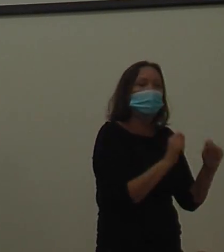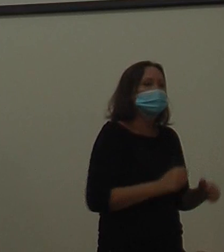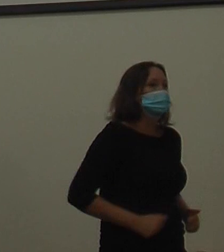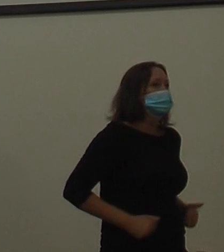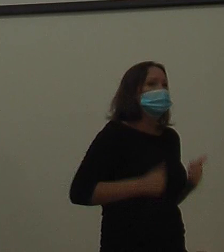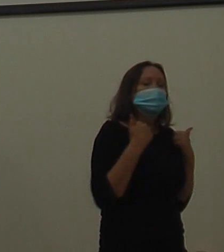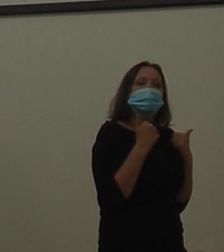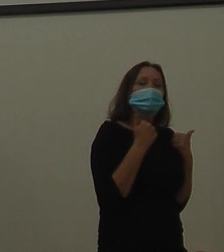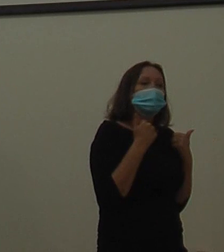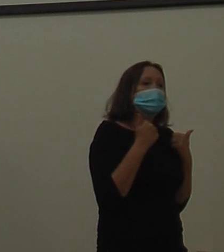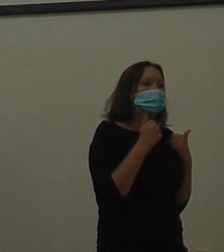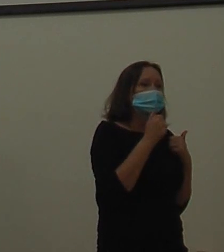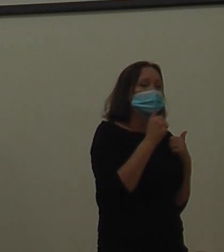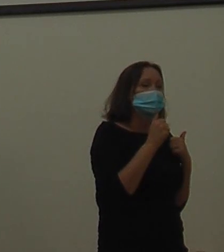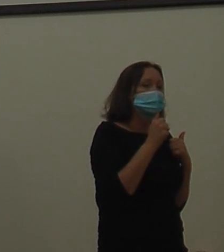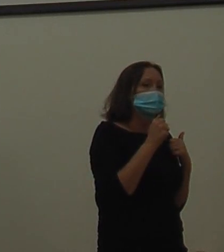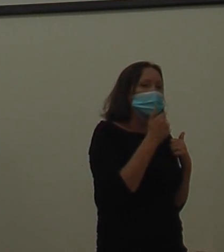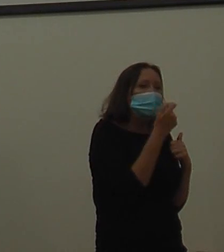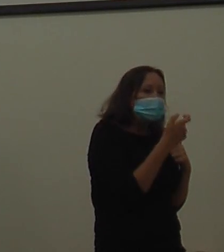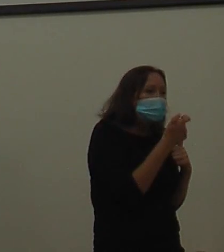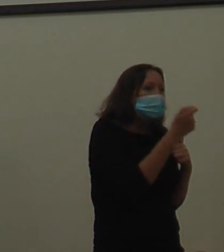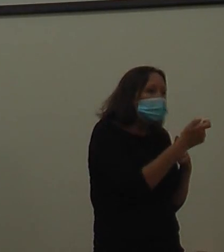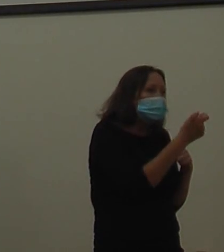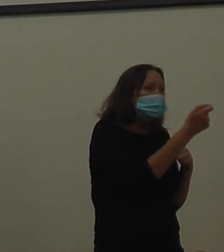survive, trying to do a little bit.